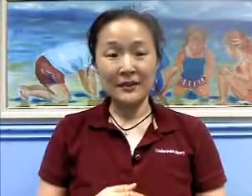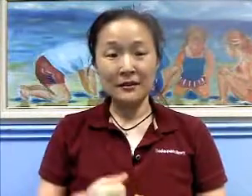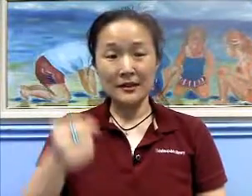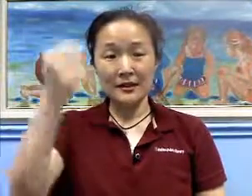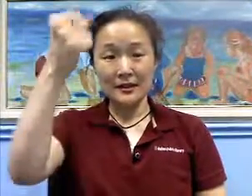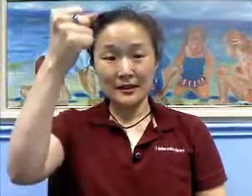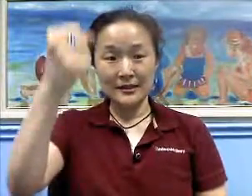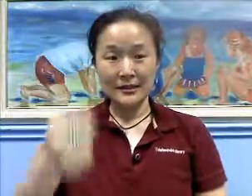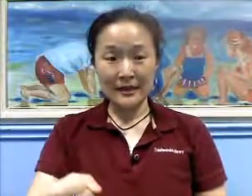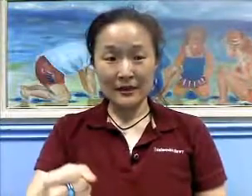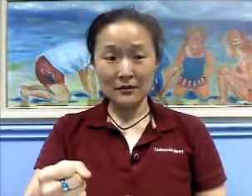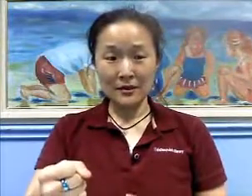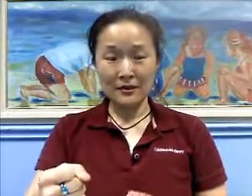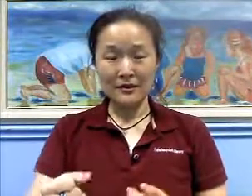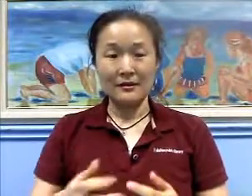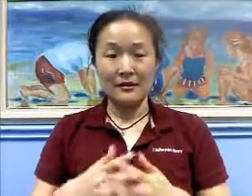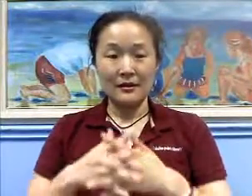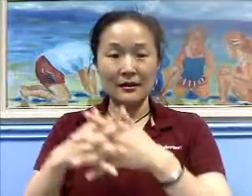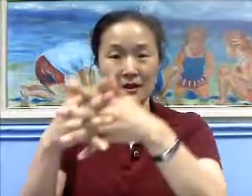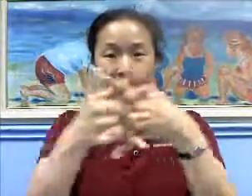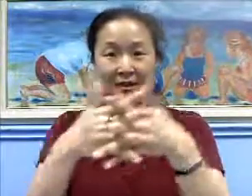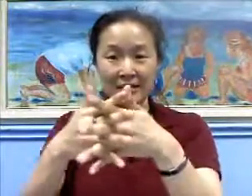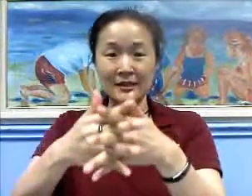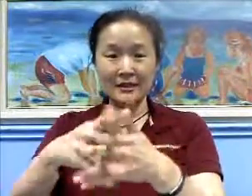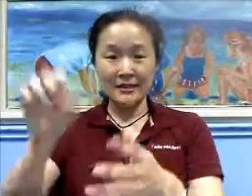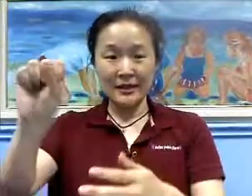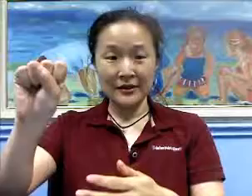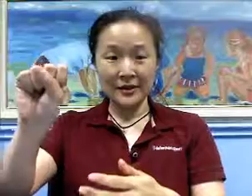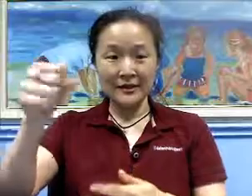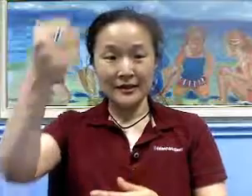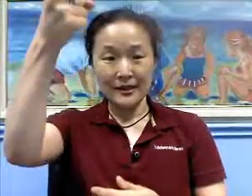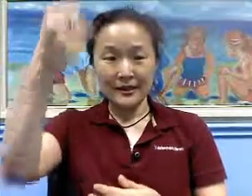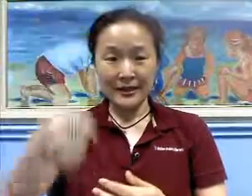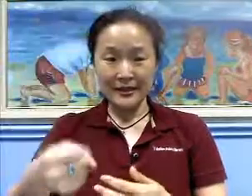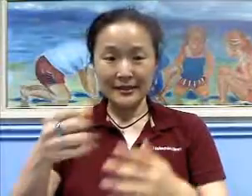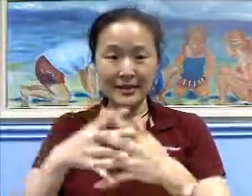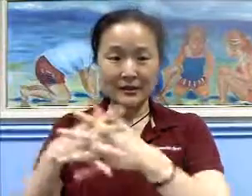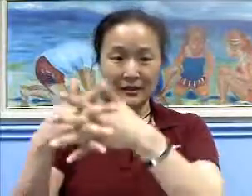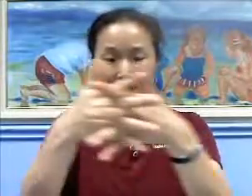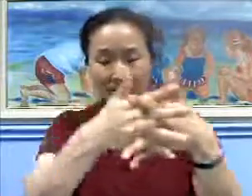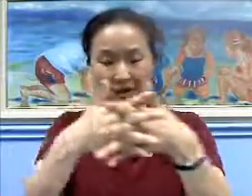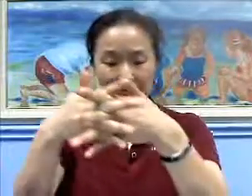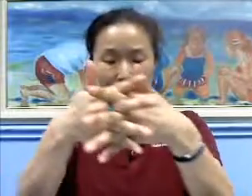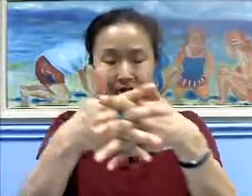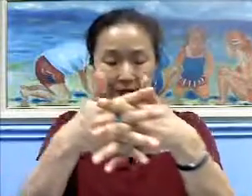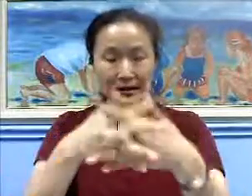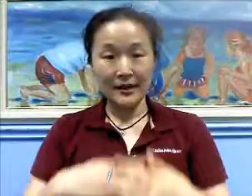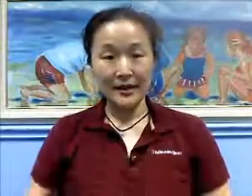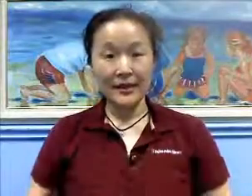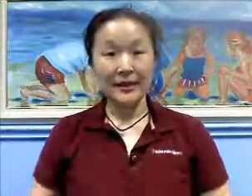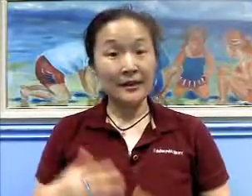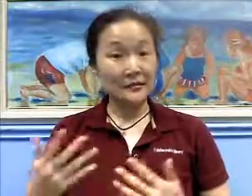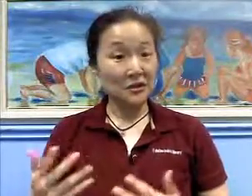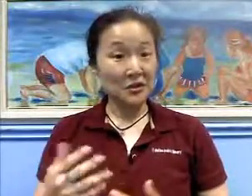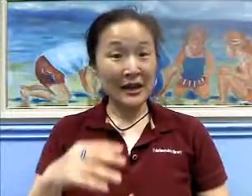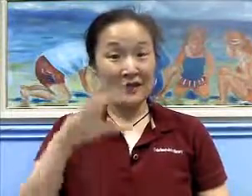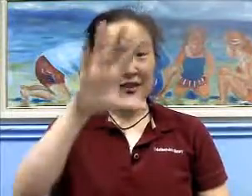South, South America. Take your S, S, South America. And then you know